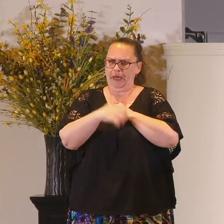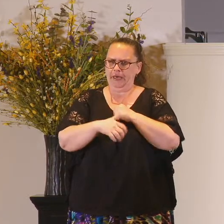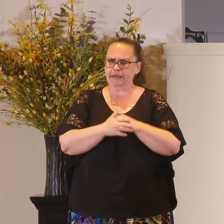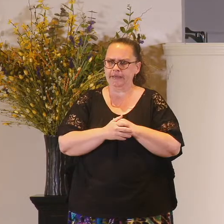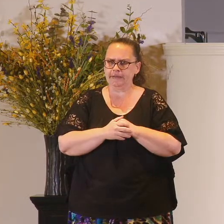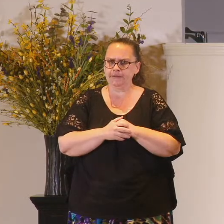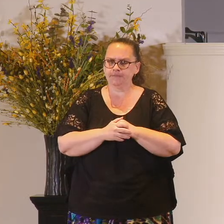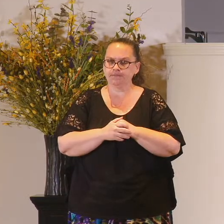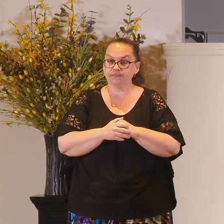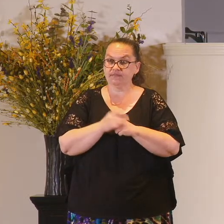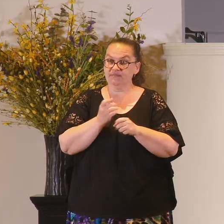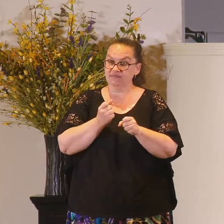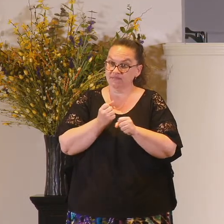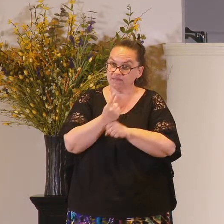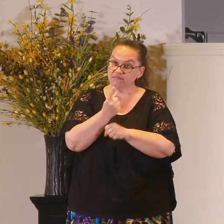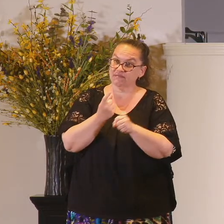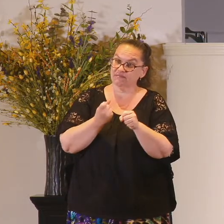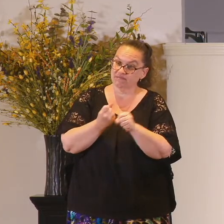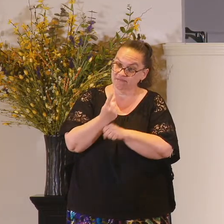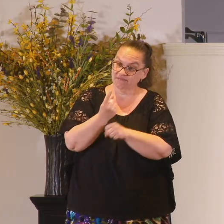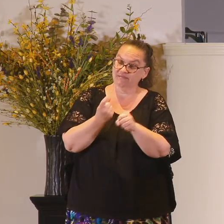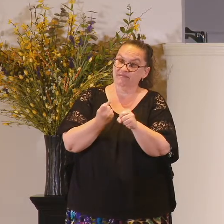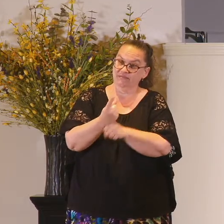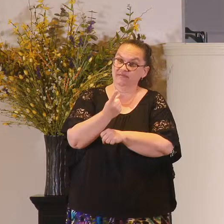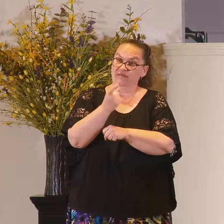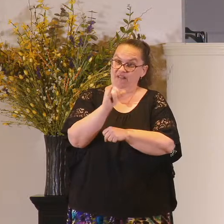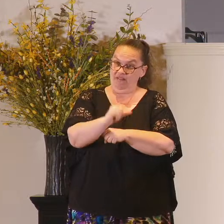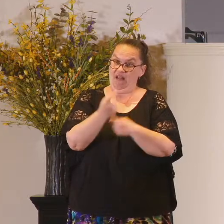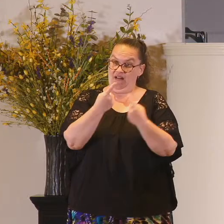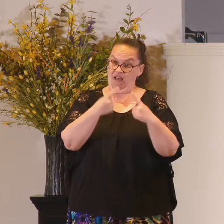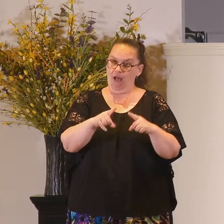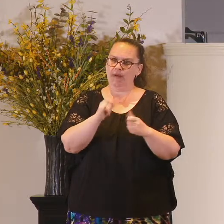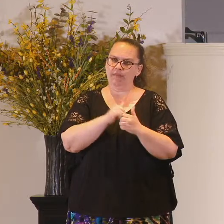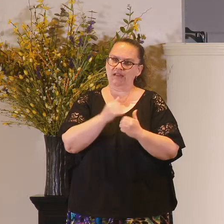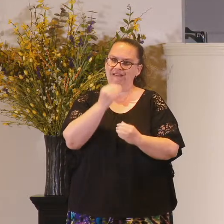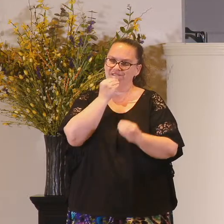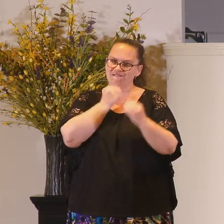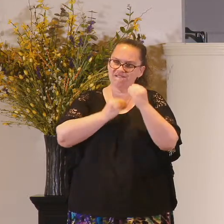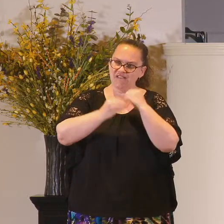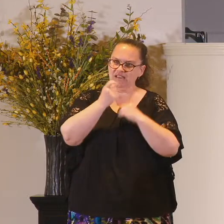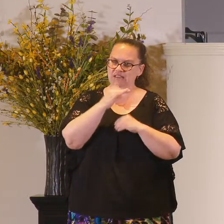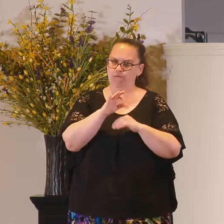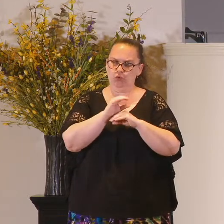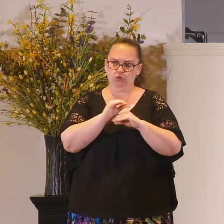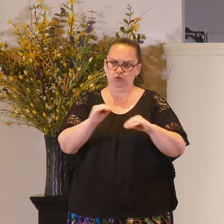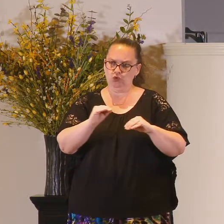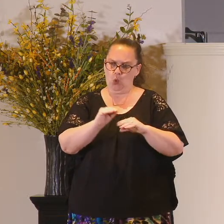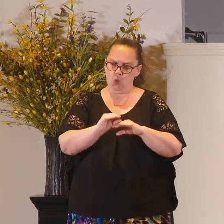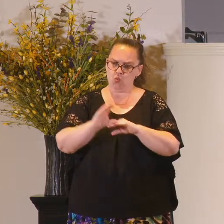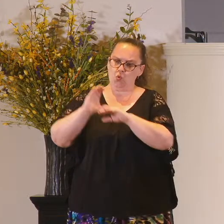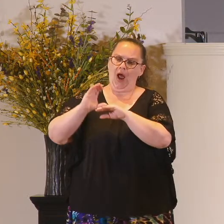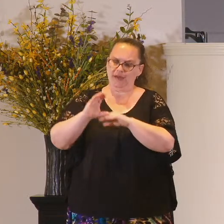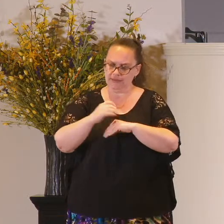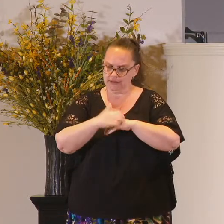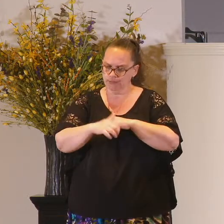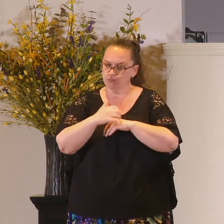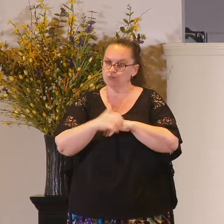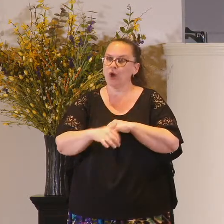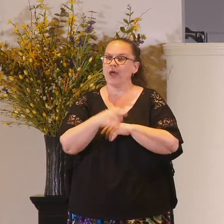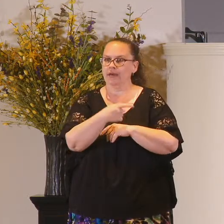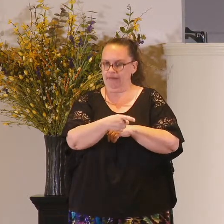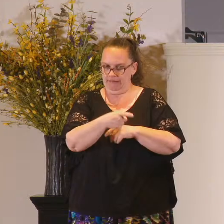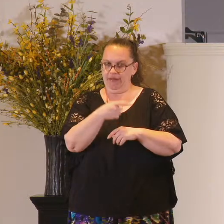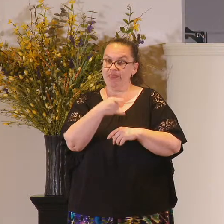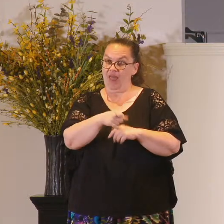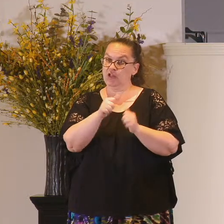this annual event in Judaism came to be known as the Feast of the Unleavened Bread, and it coincided with the Passover